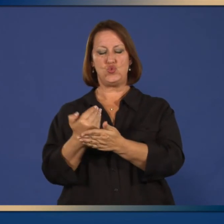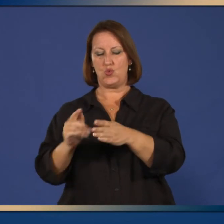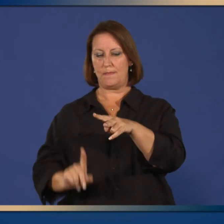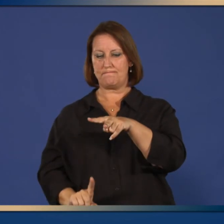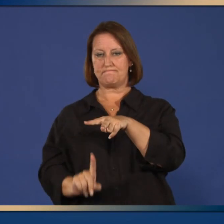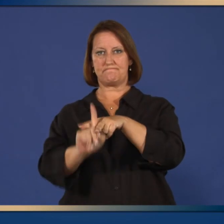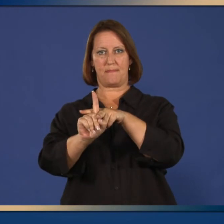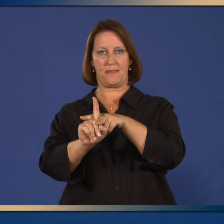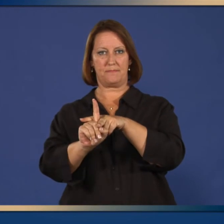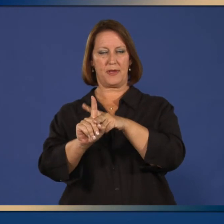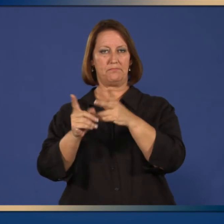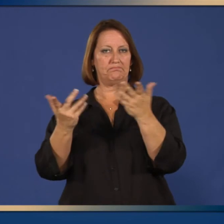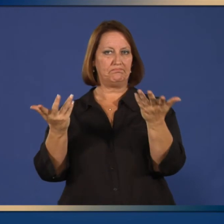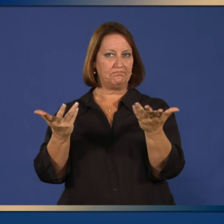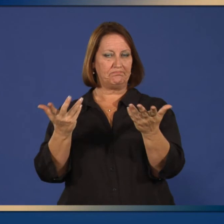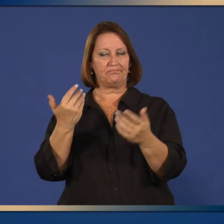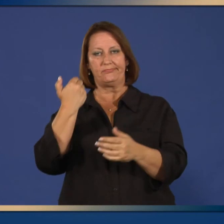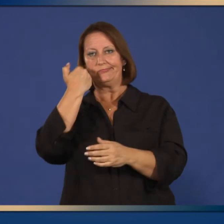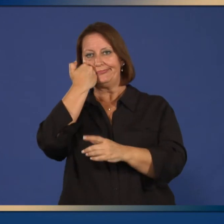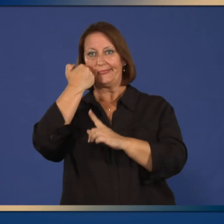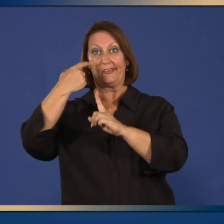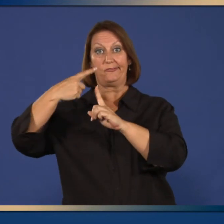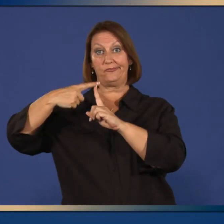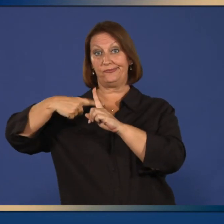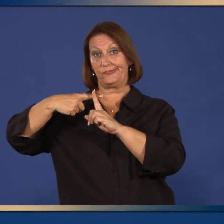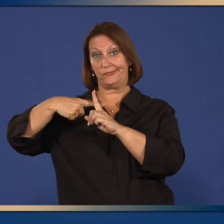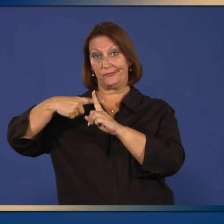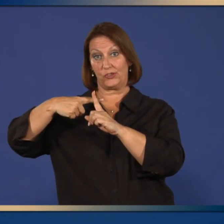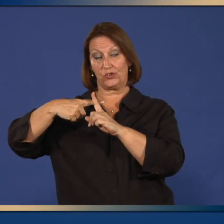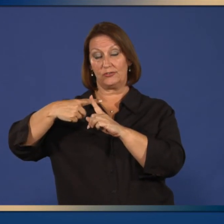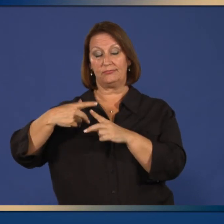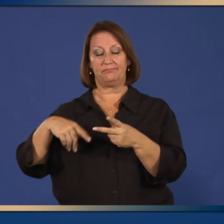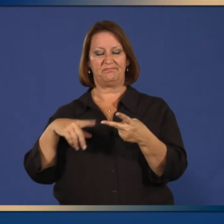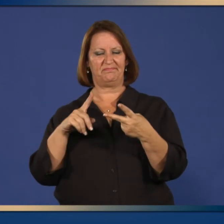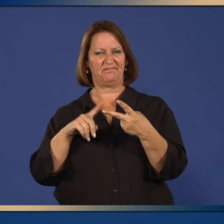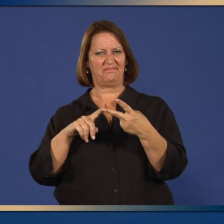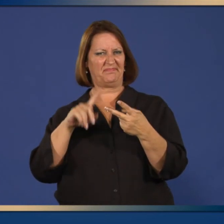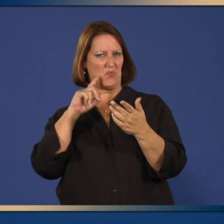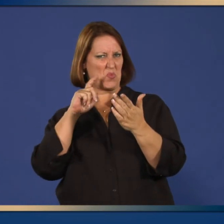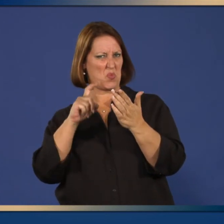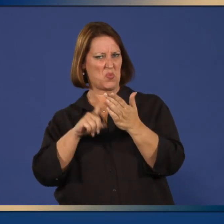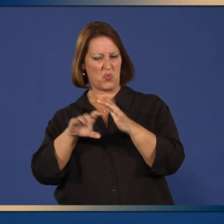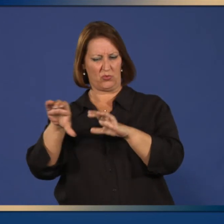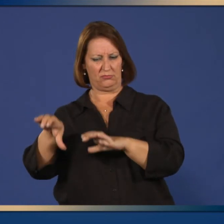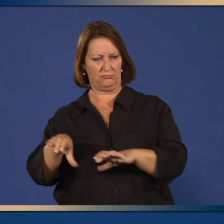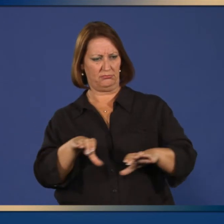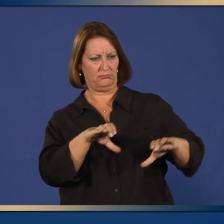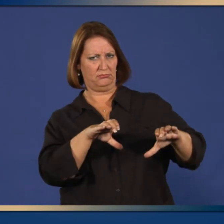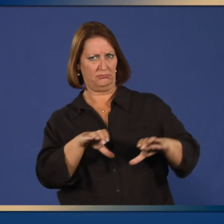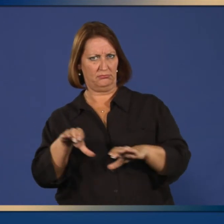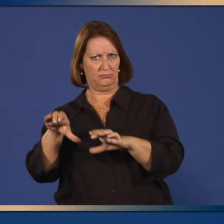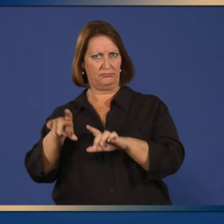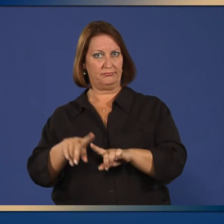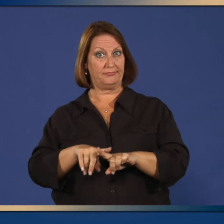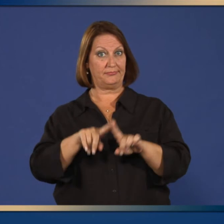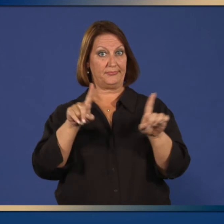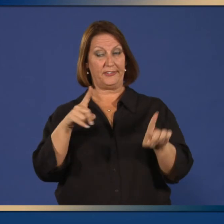Any unusual condition, such as a high fever or behavior changes.